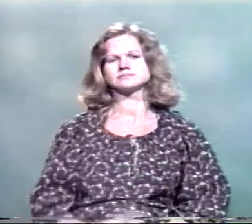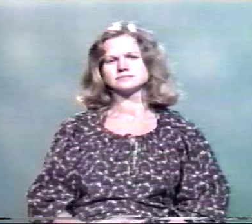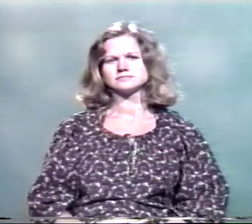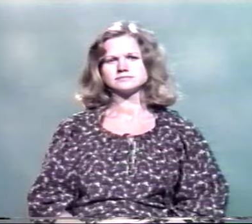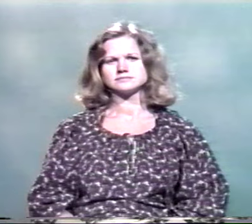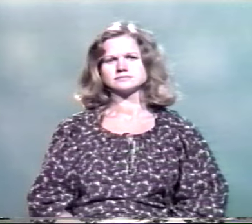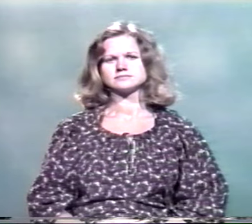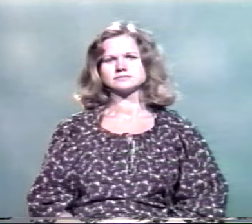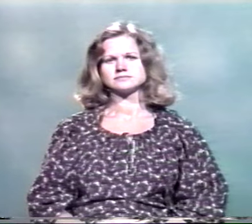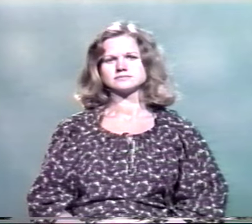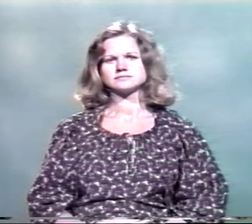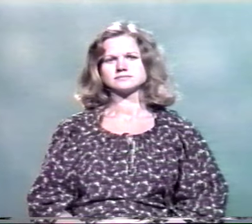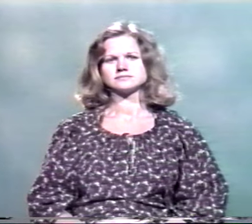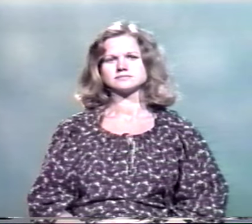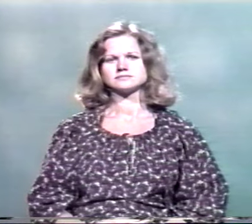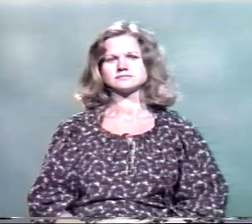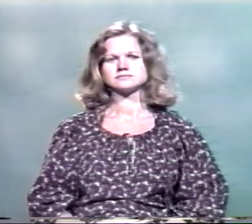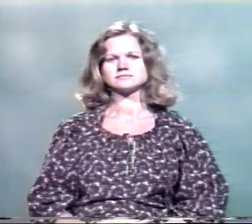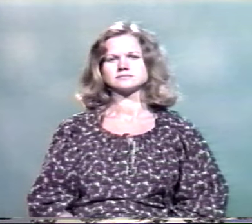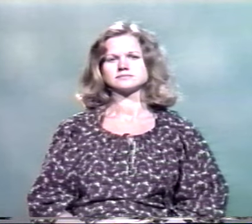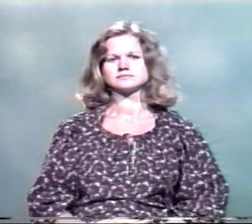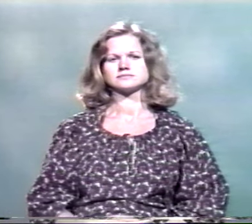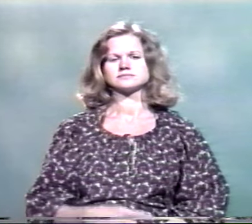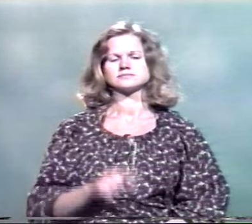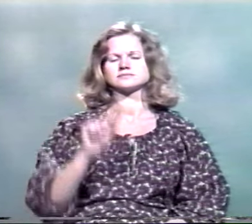To just remember or to have something just occur to you.